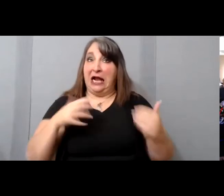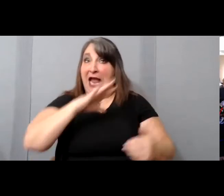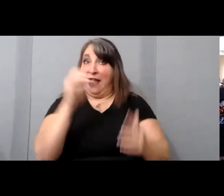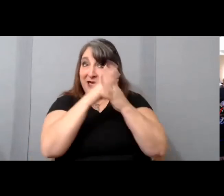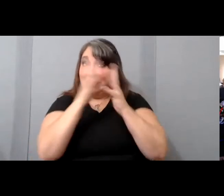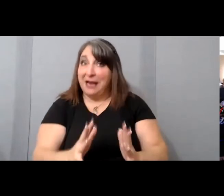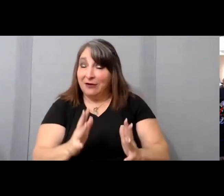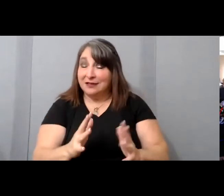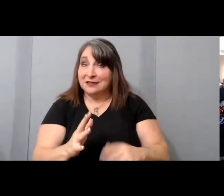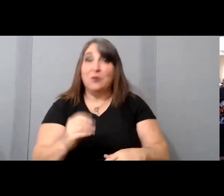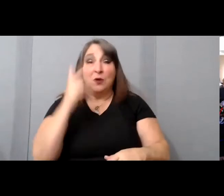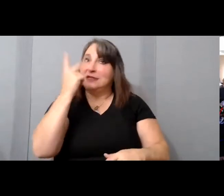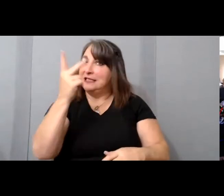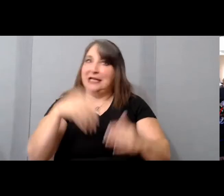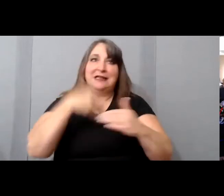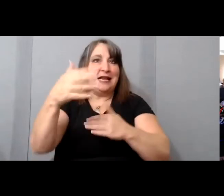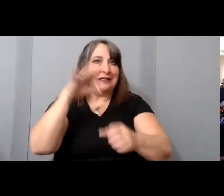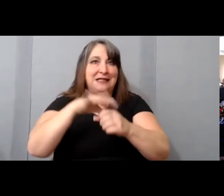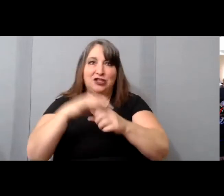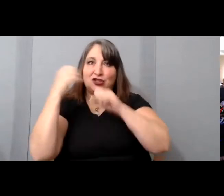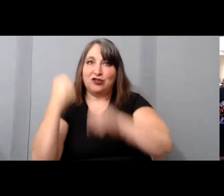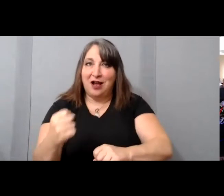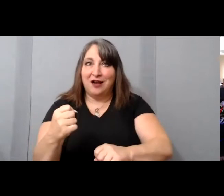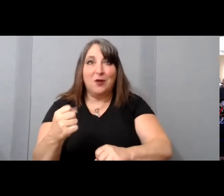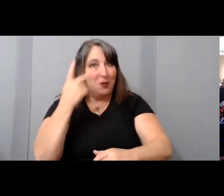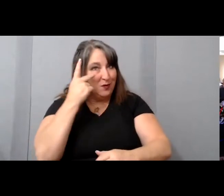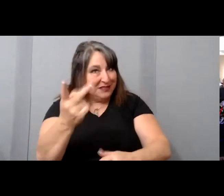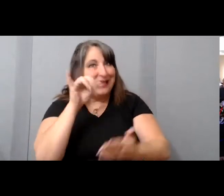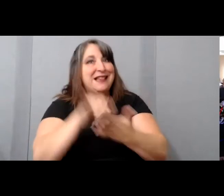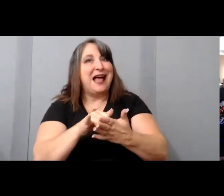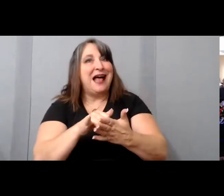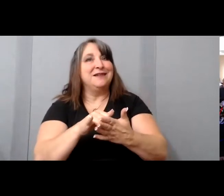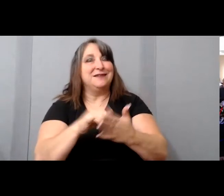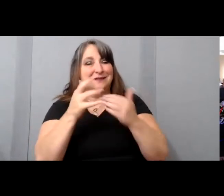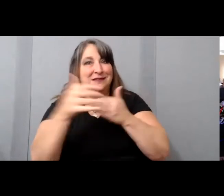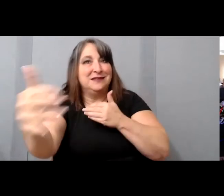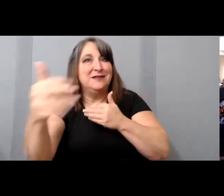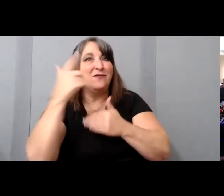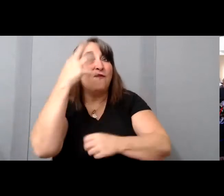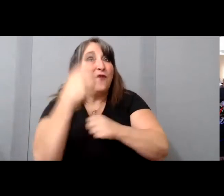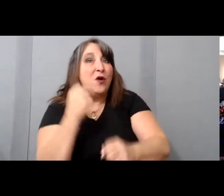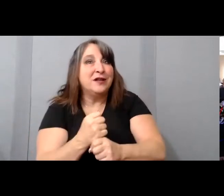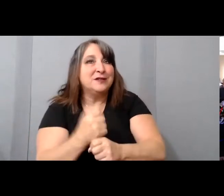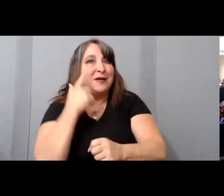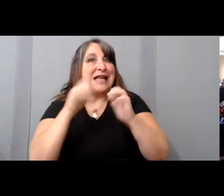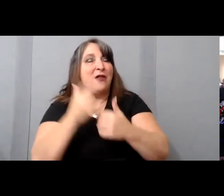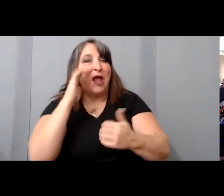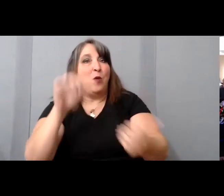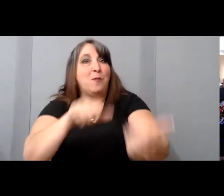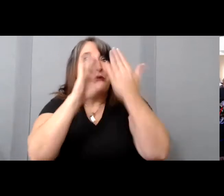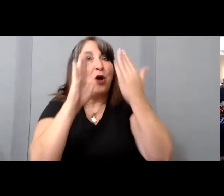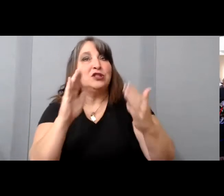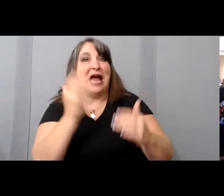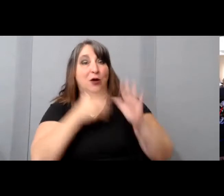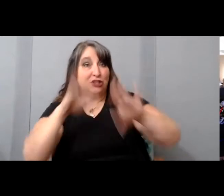will probably see some of that, because this person who sent me this email showed me all the ways that they're going to approach our children, going to approach young